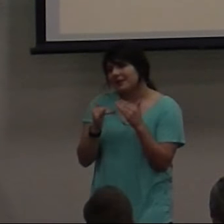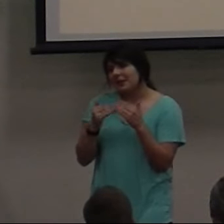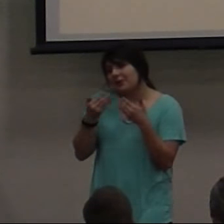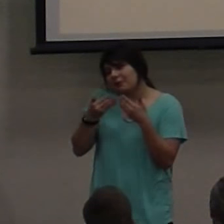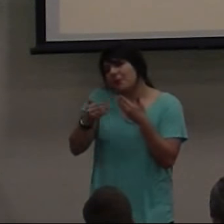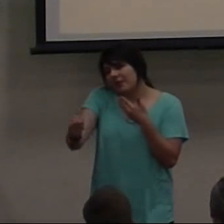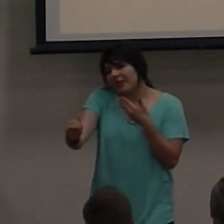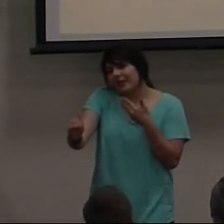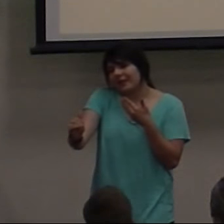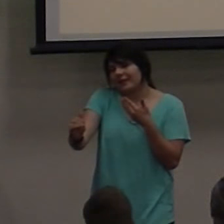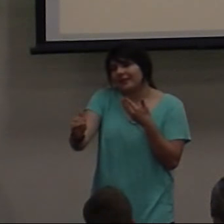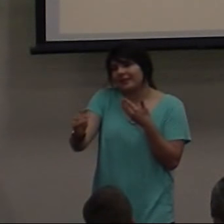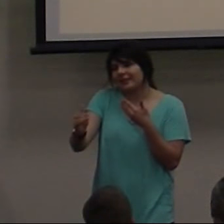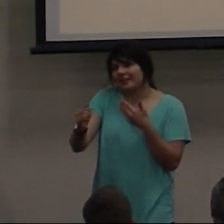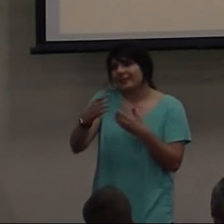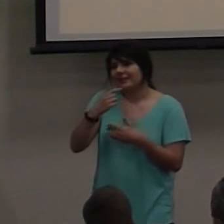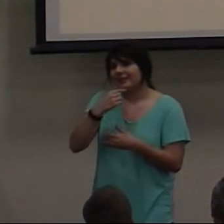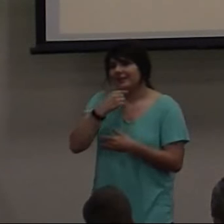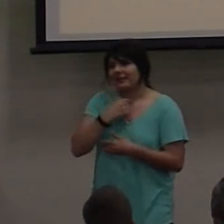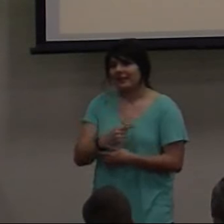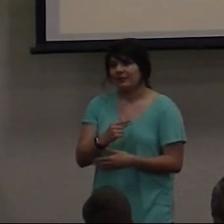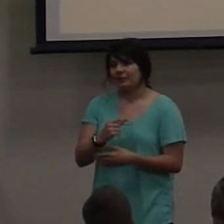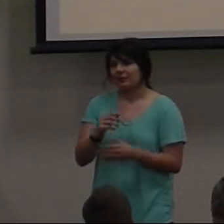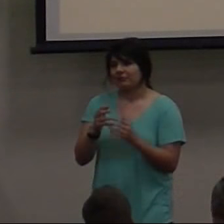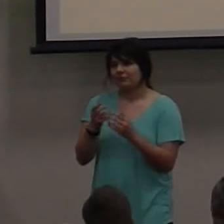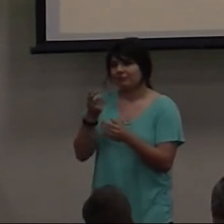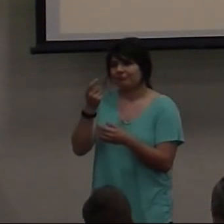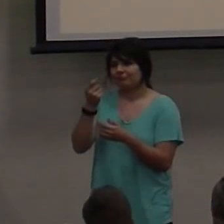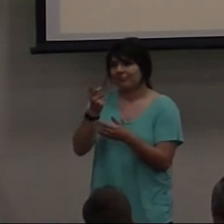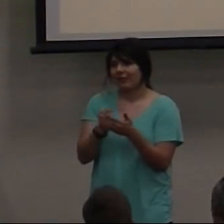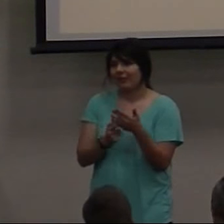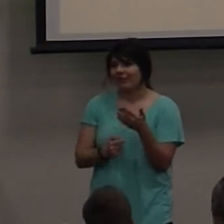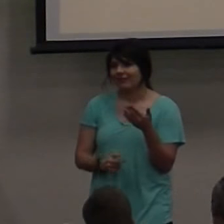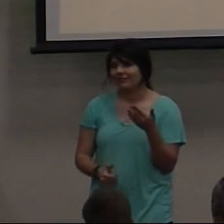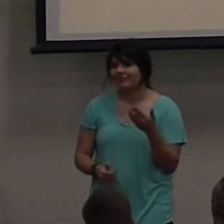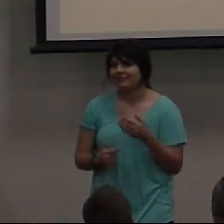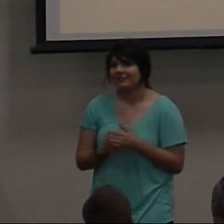ties were out.